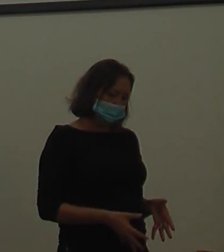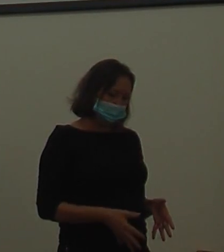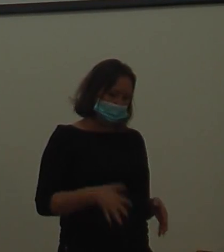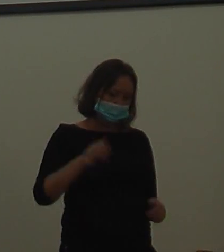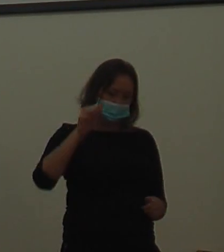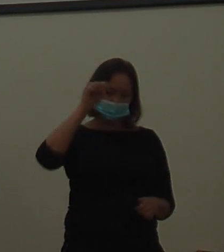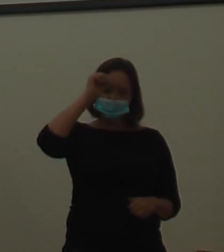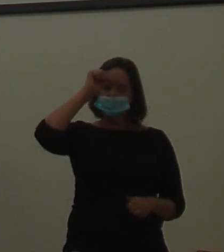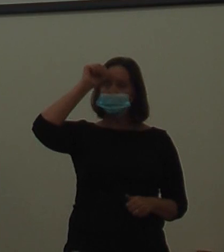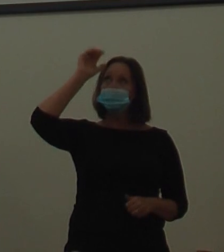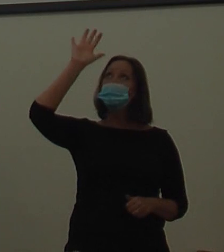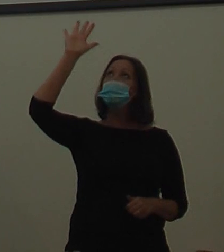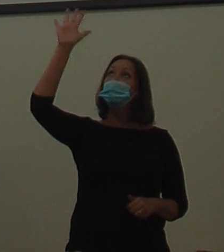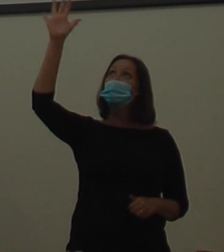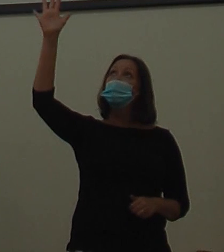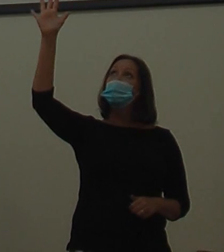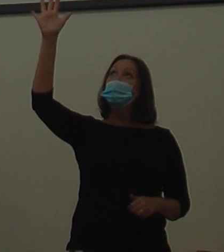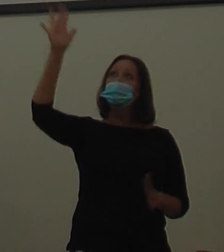loss, the